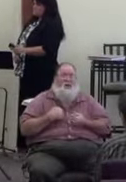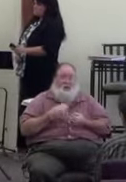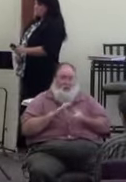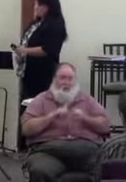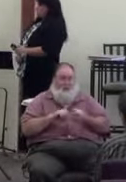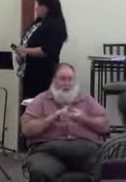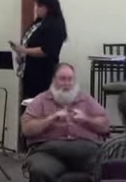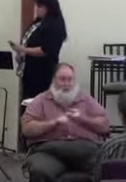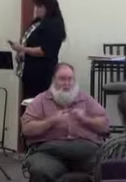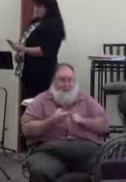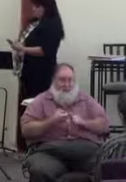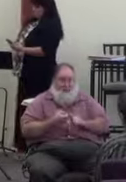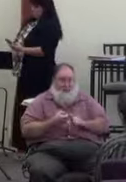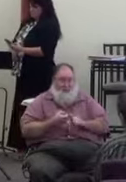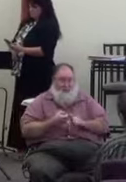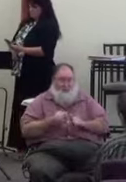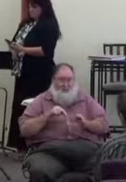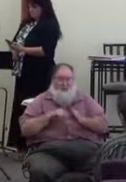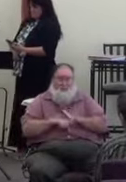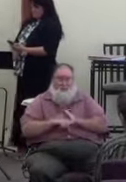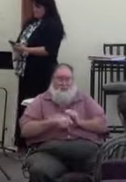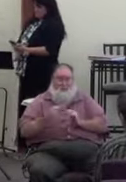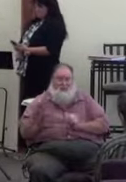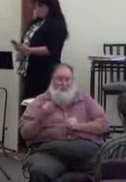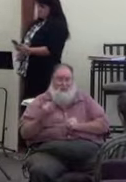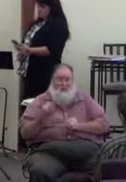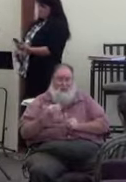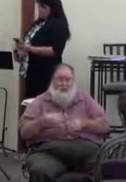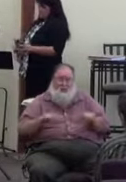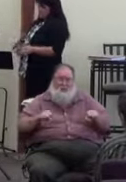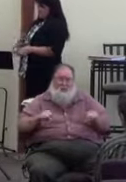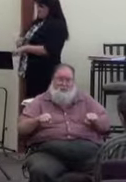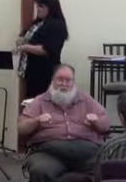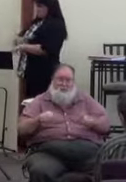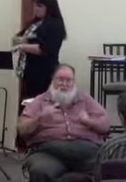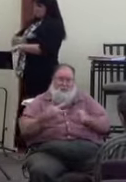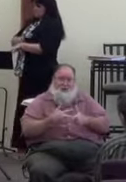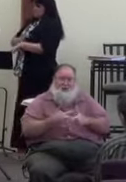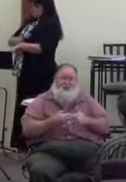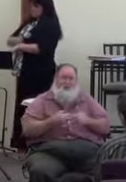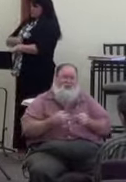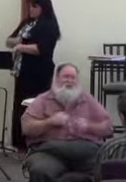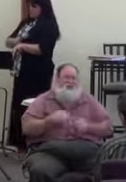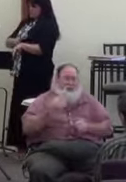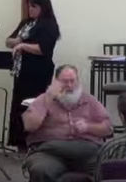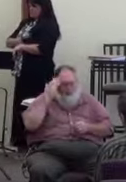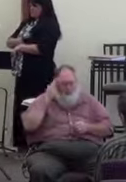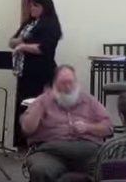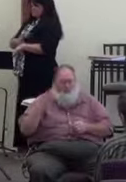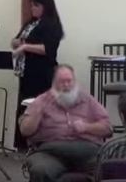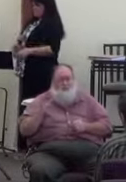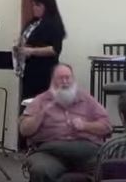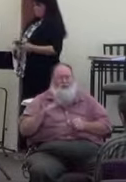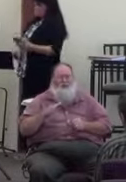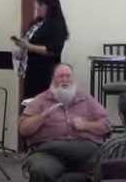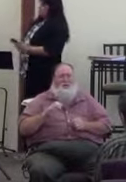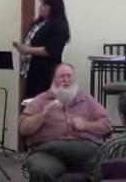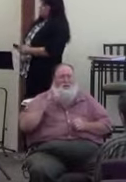on baseline on a motorcycle accident. But I've worked with his aunt, I've known her since 94 for years, and she's always been a Christian